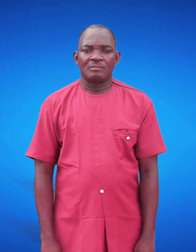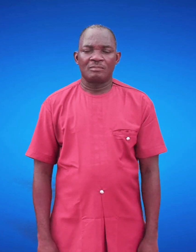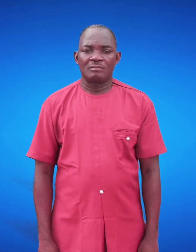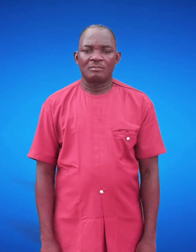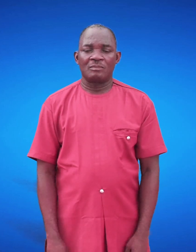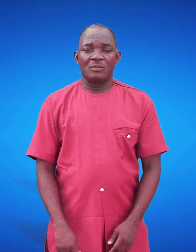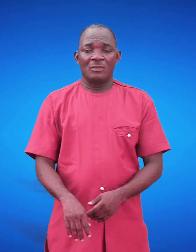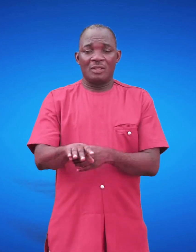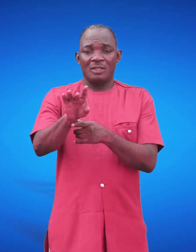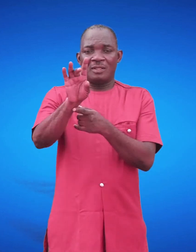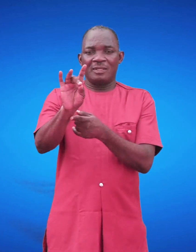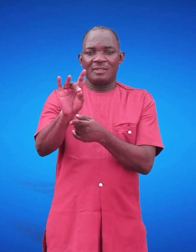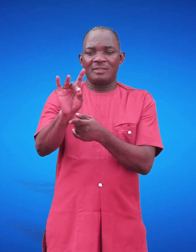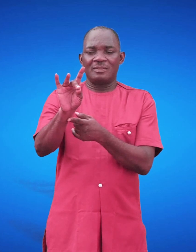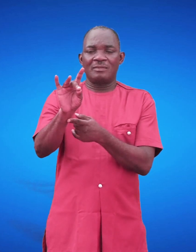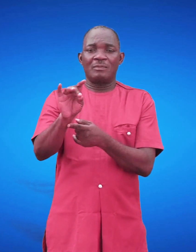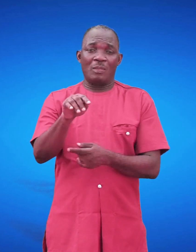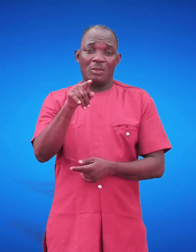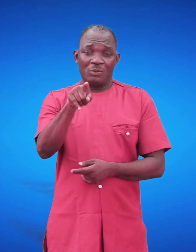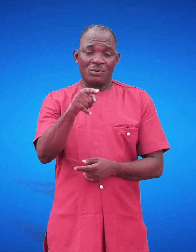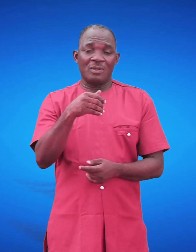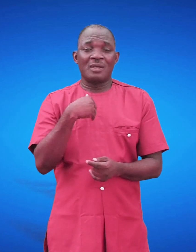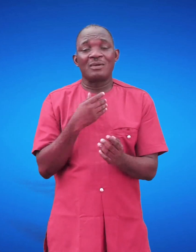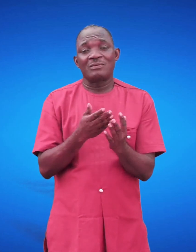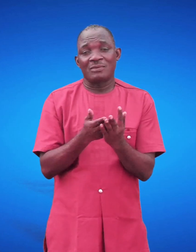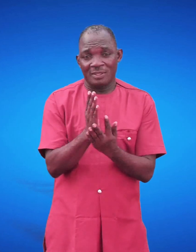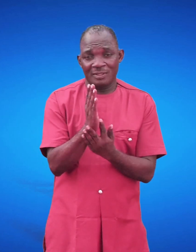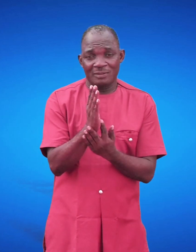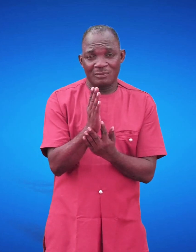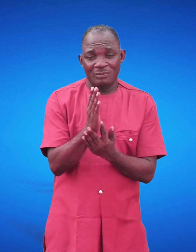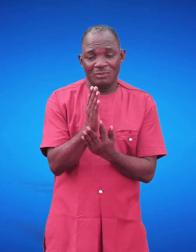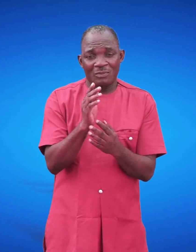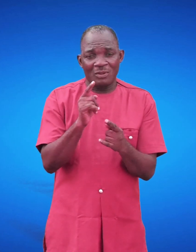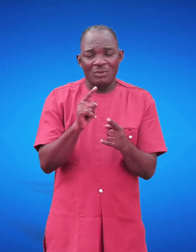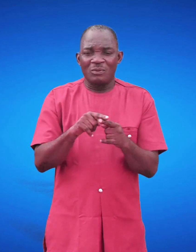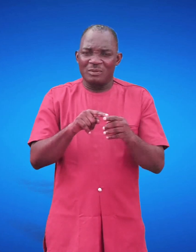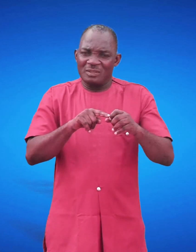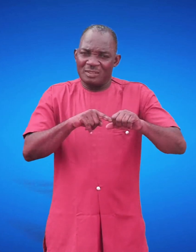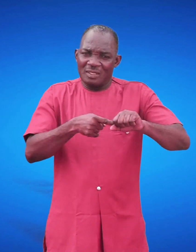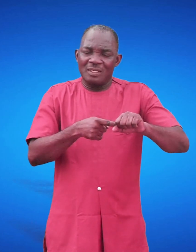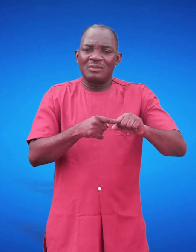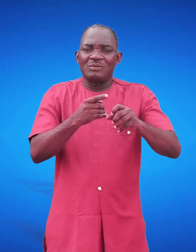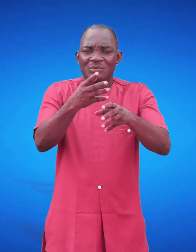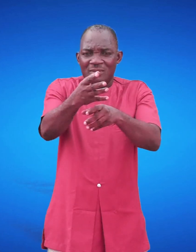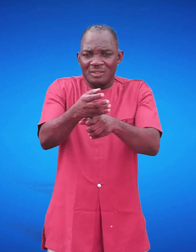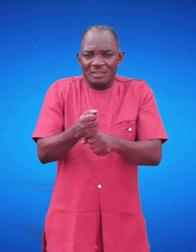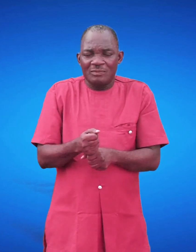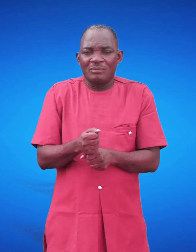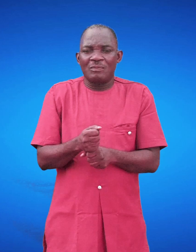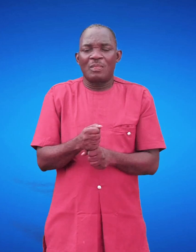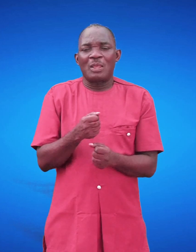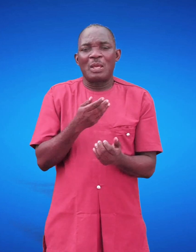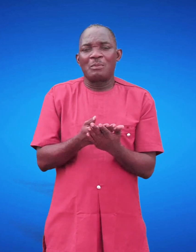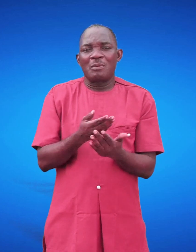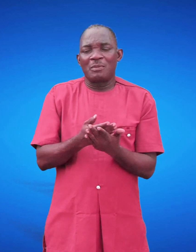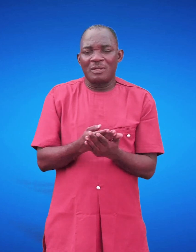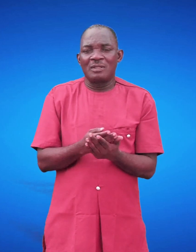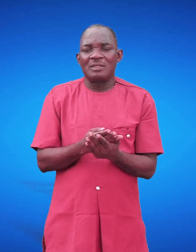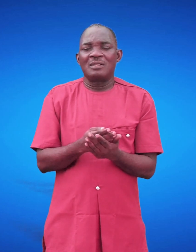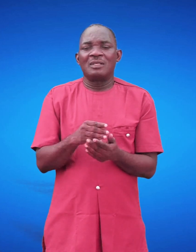8. You have the right to start receiving cash grants at the